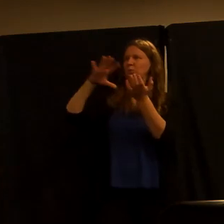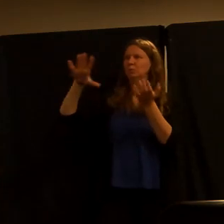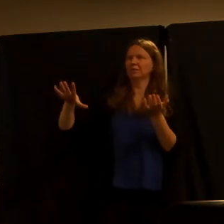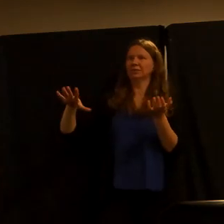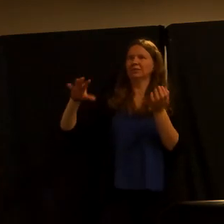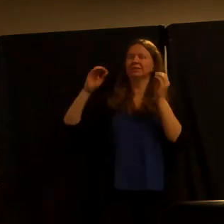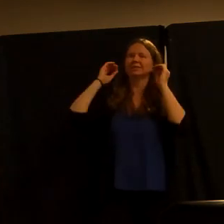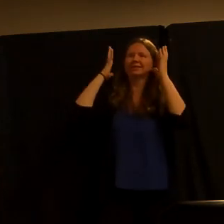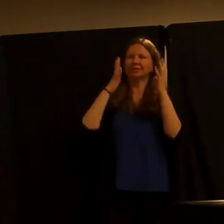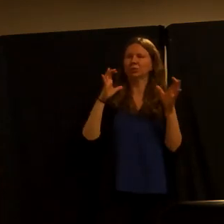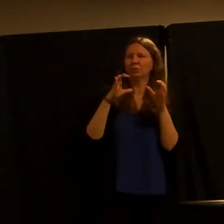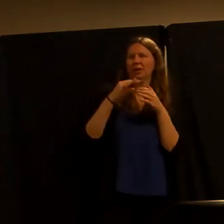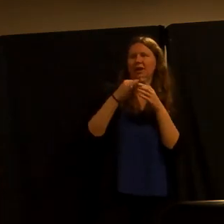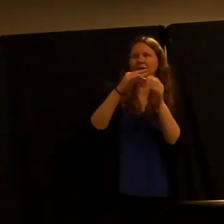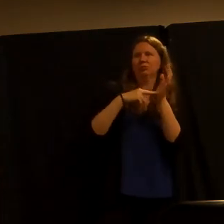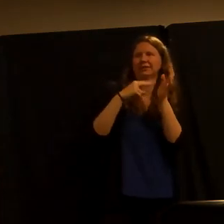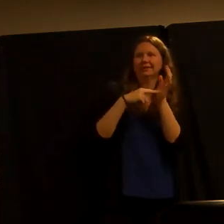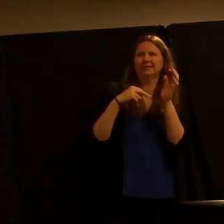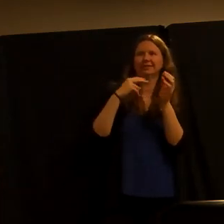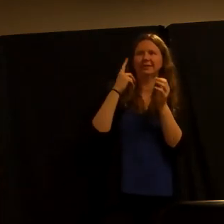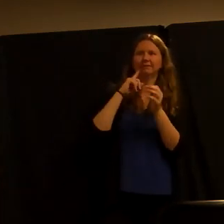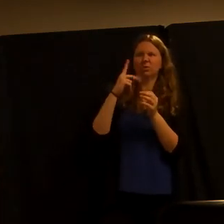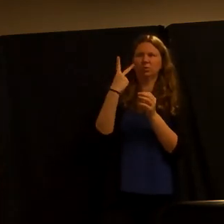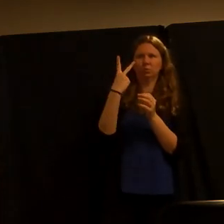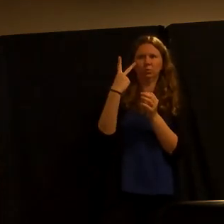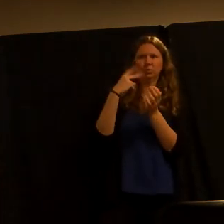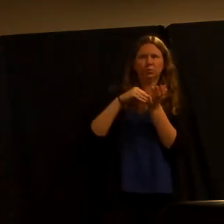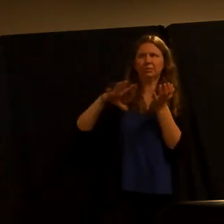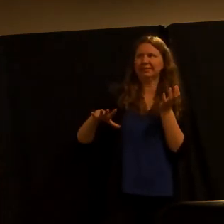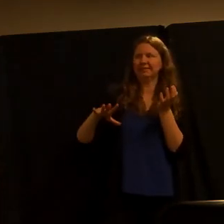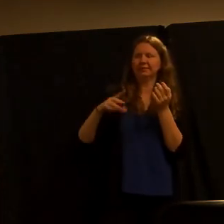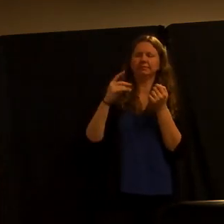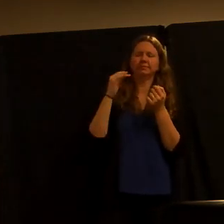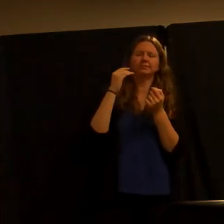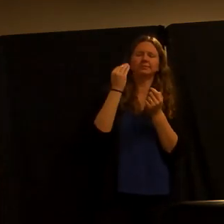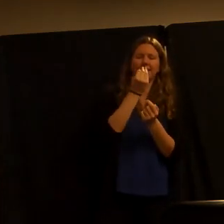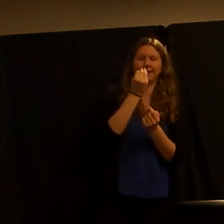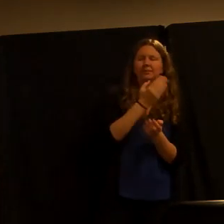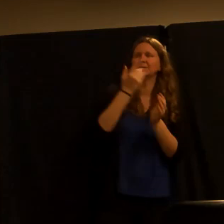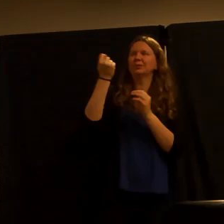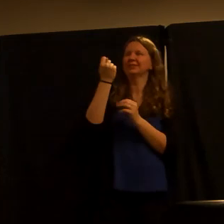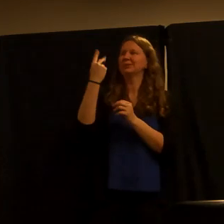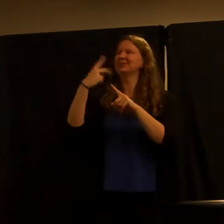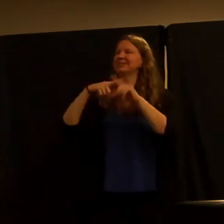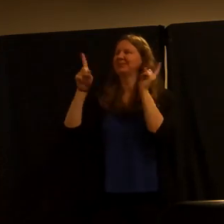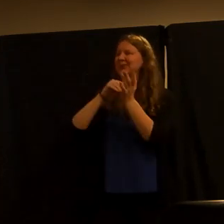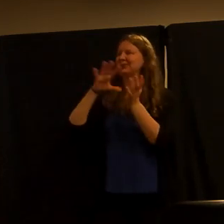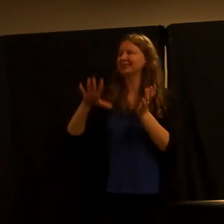they get 30 minutes, or there may be a combined group of 2 students.